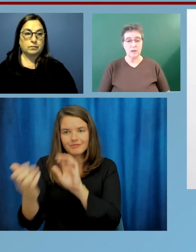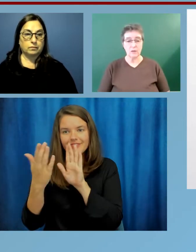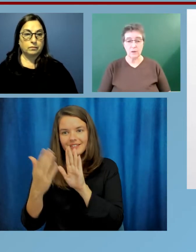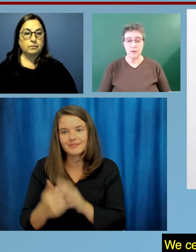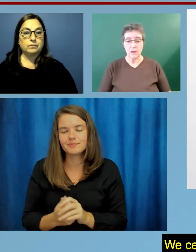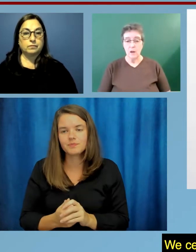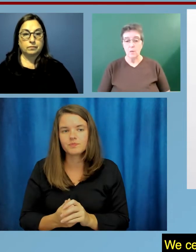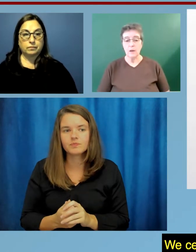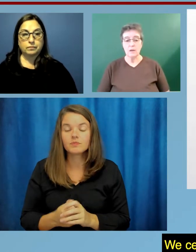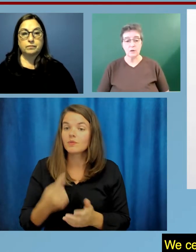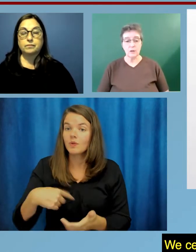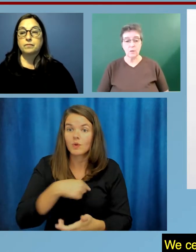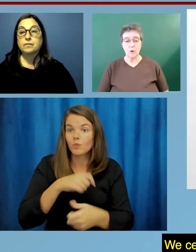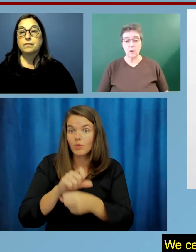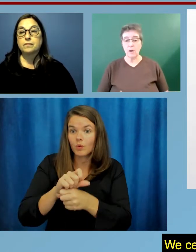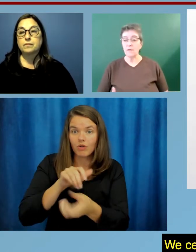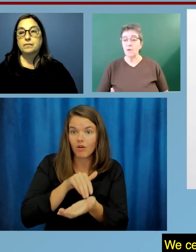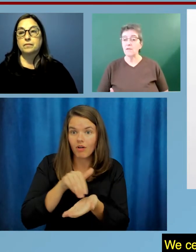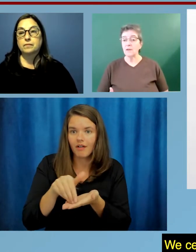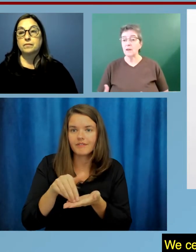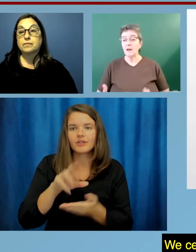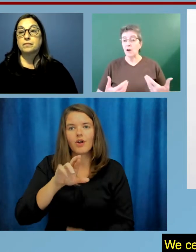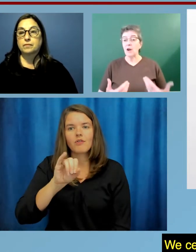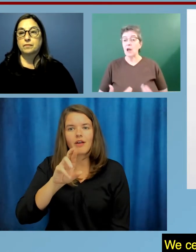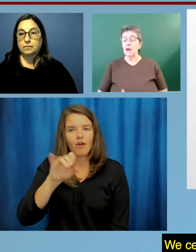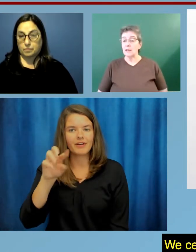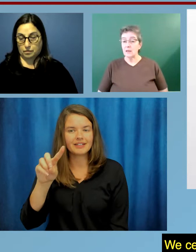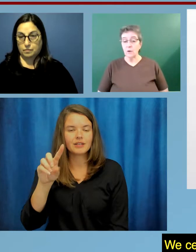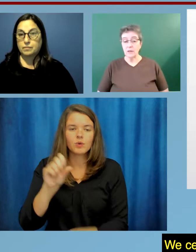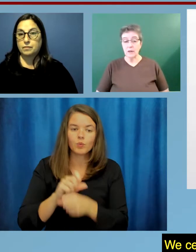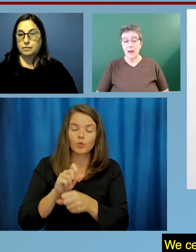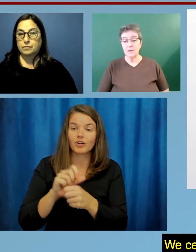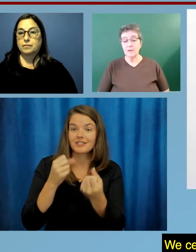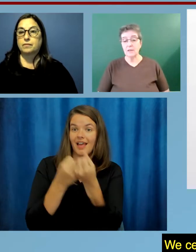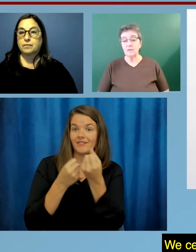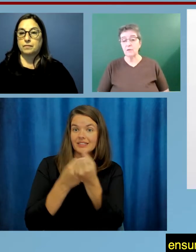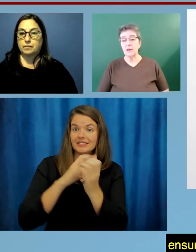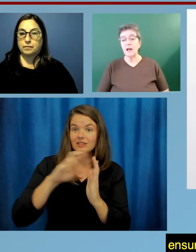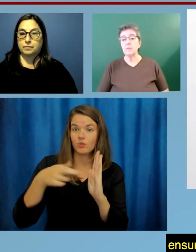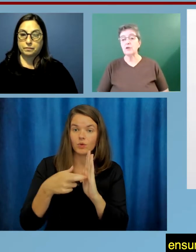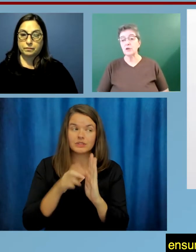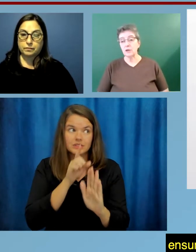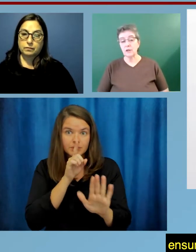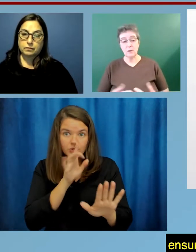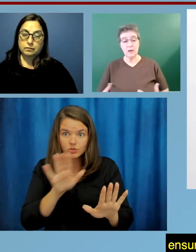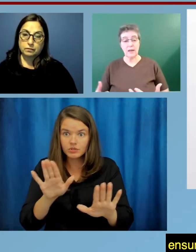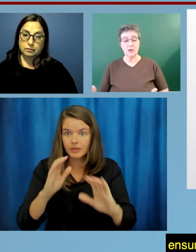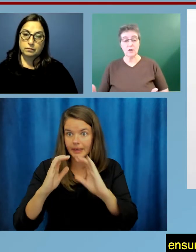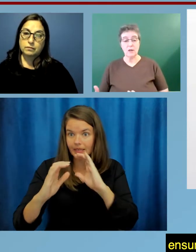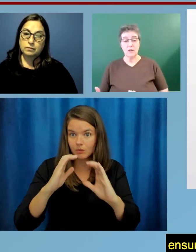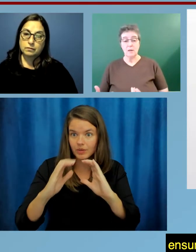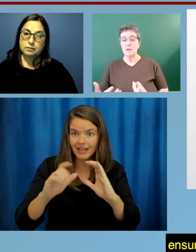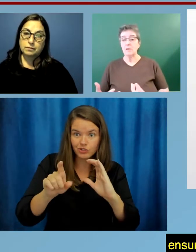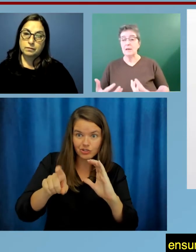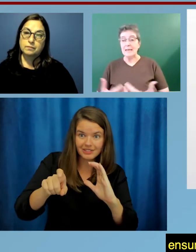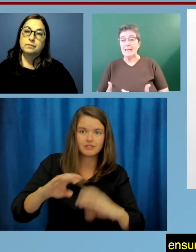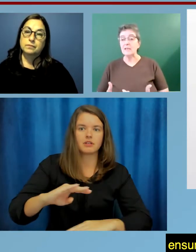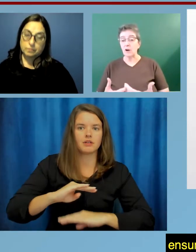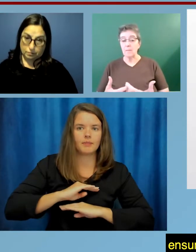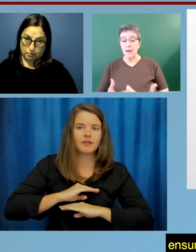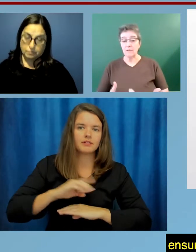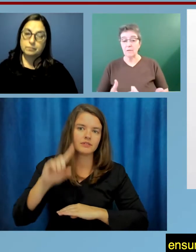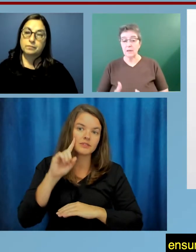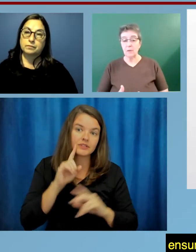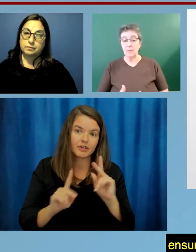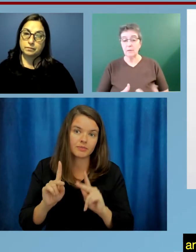now faced with. We certainly work often, and RIRID works in an advocacy role to help ensure that communication needs